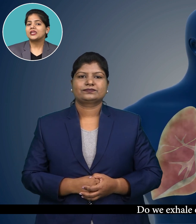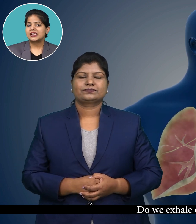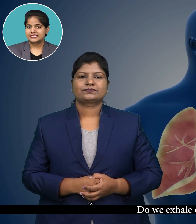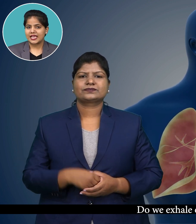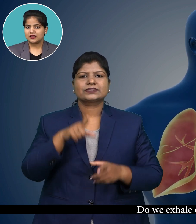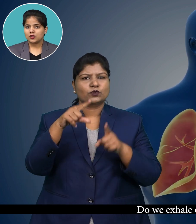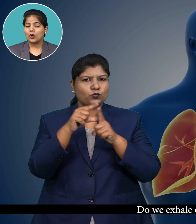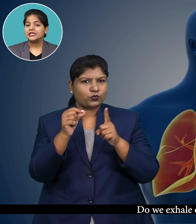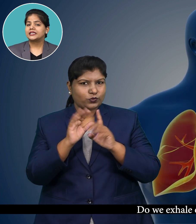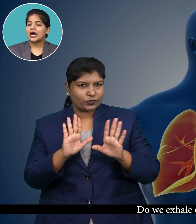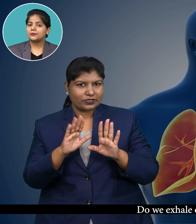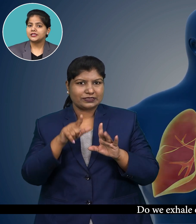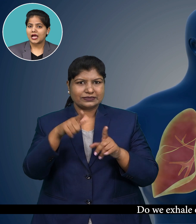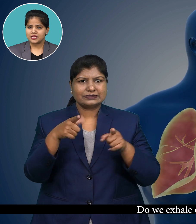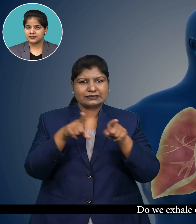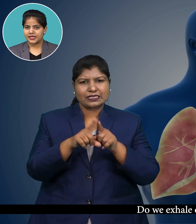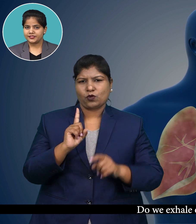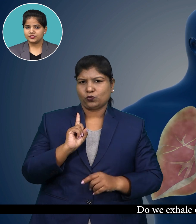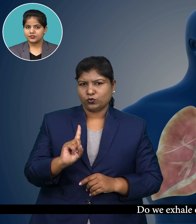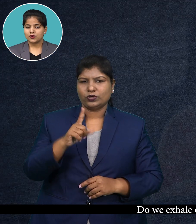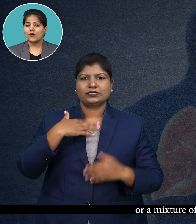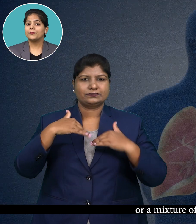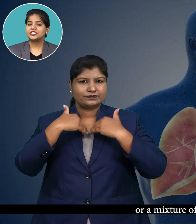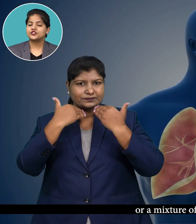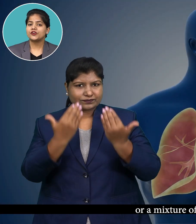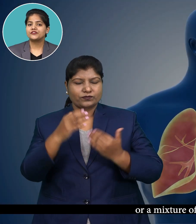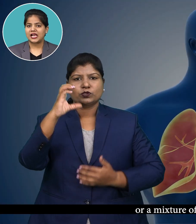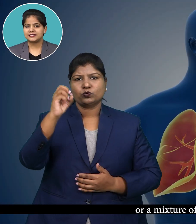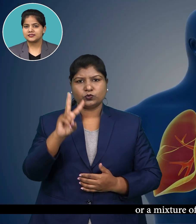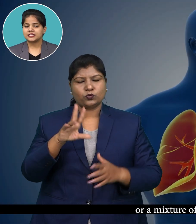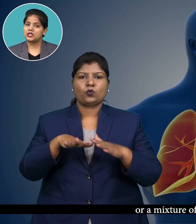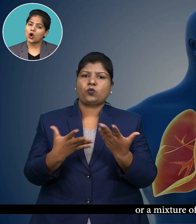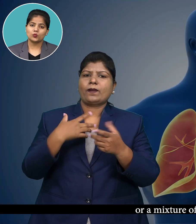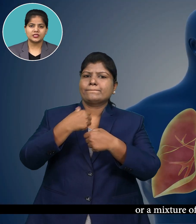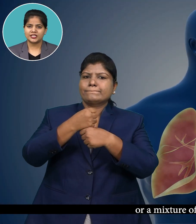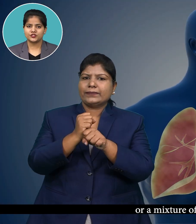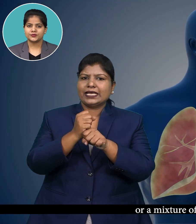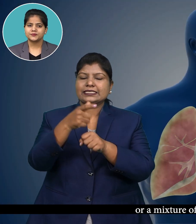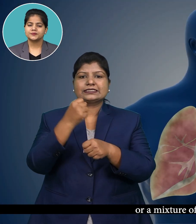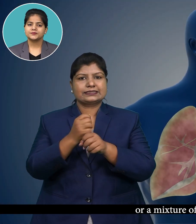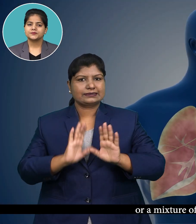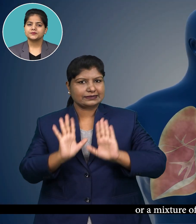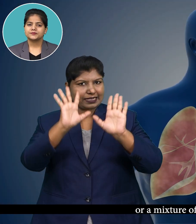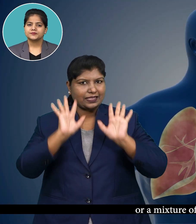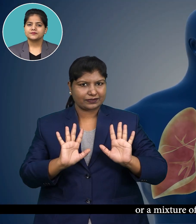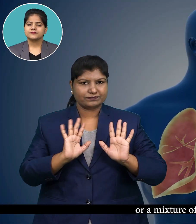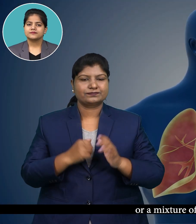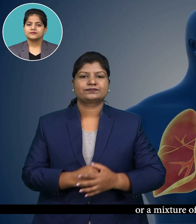Do we exhale only carbon dioxide or a mixture of gases along with it?